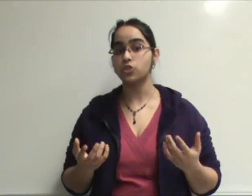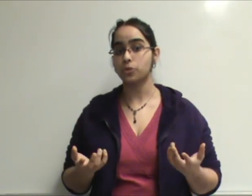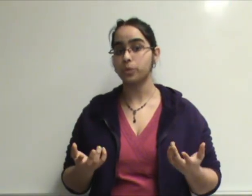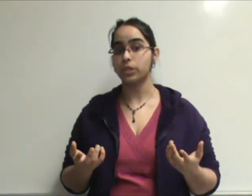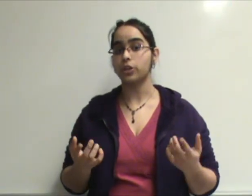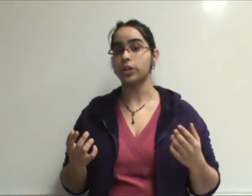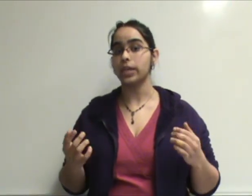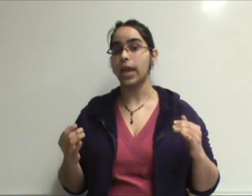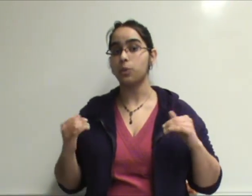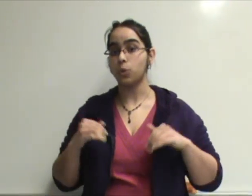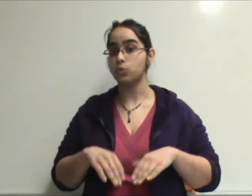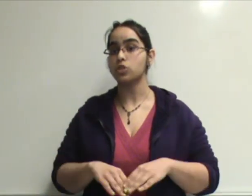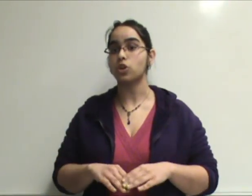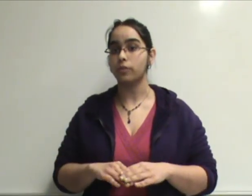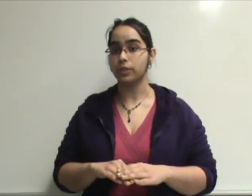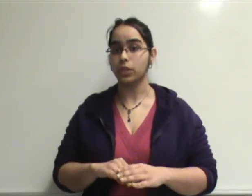their polarity and won't dissolve in the other.